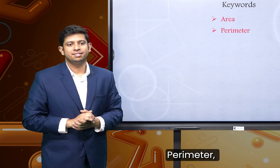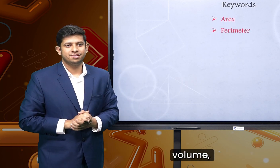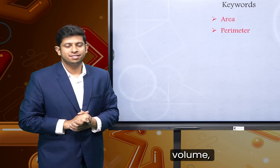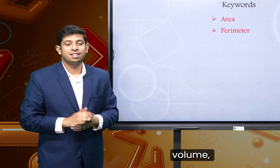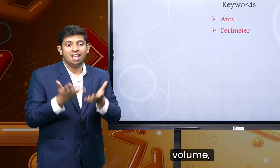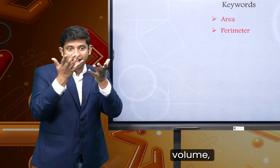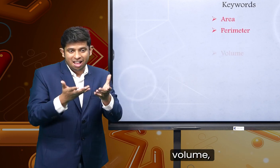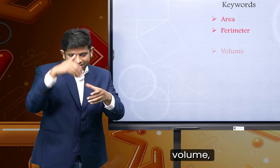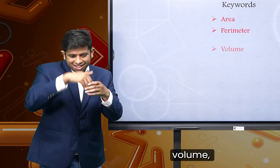volume,